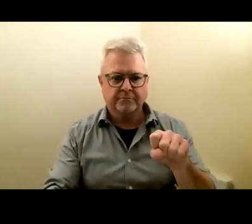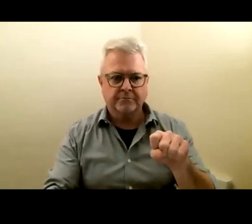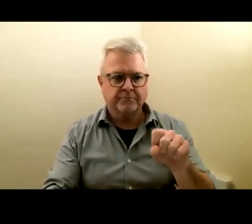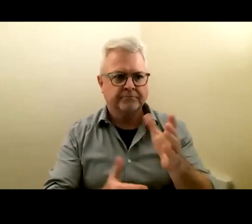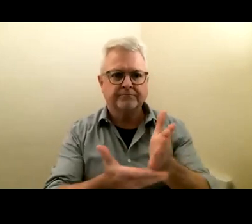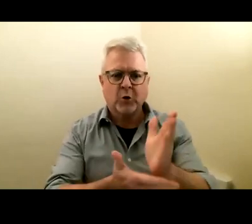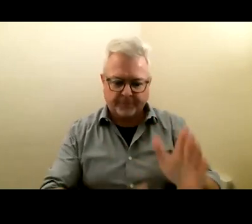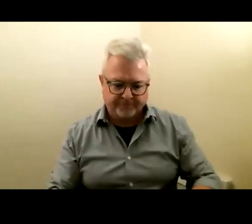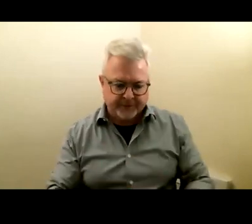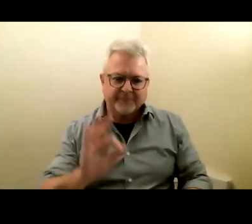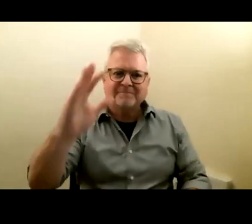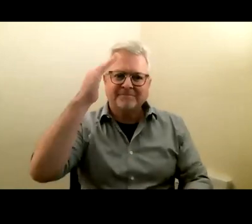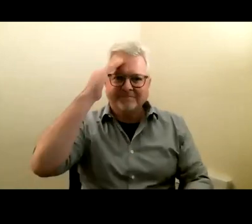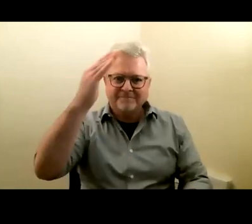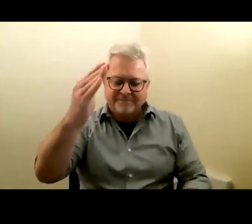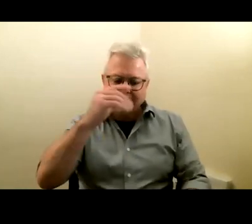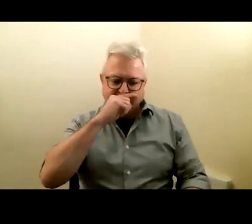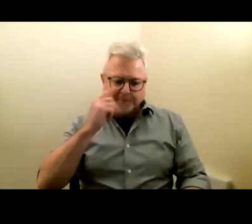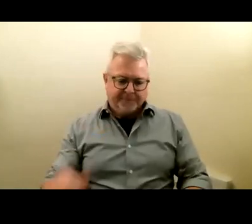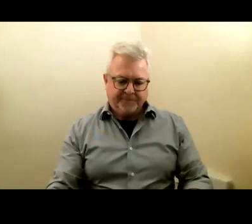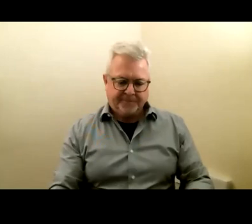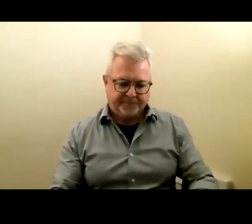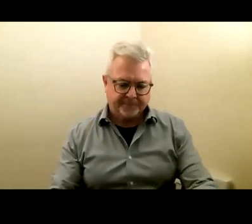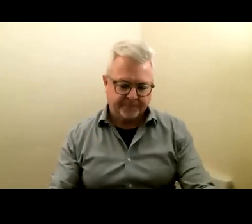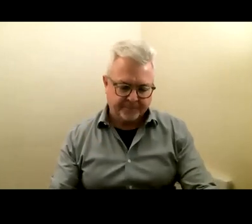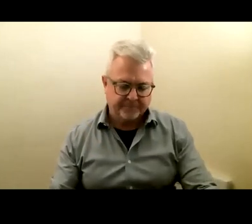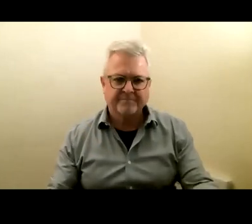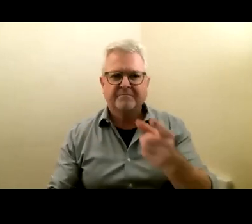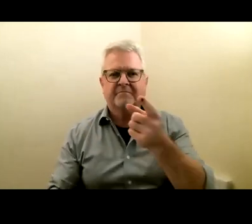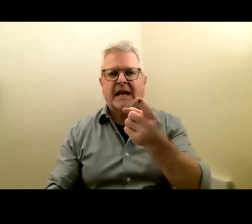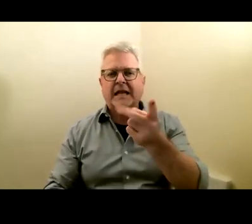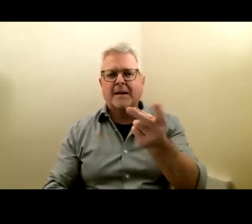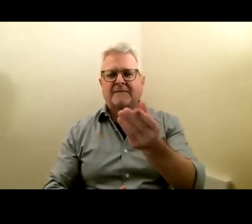on. Am I on? Okay. Hi, everyone.